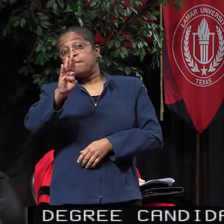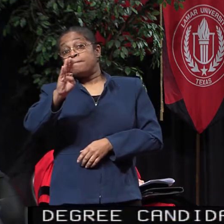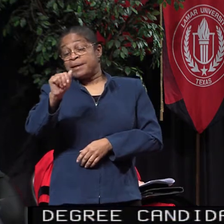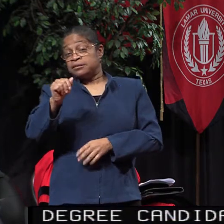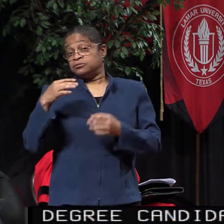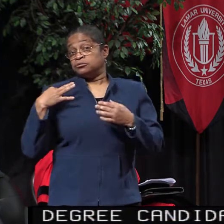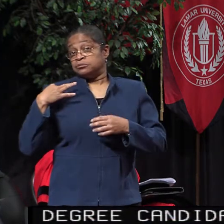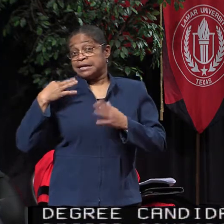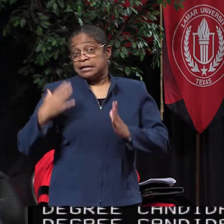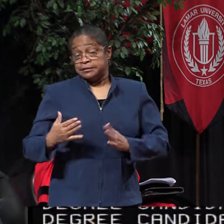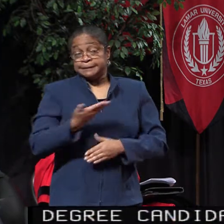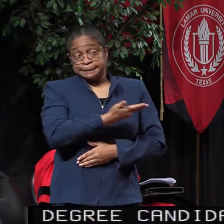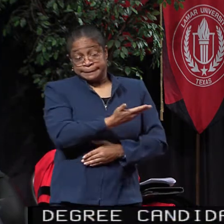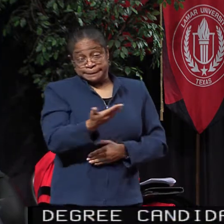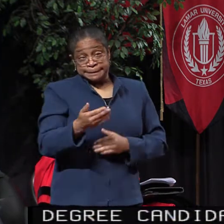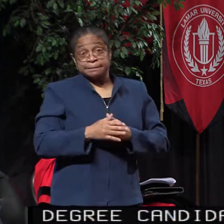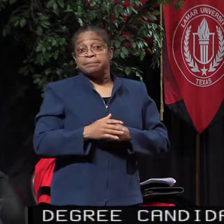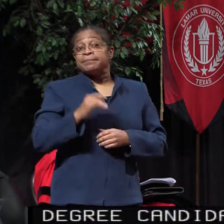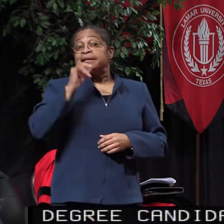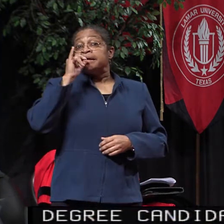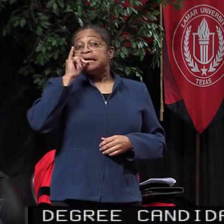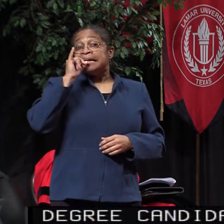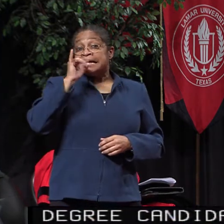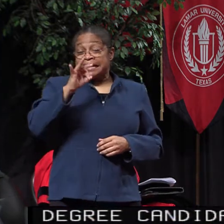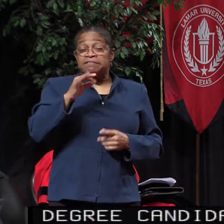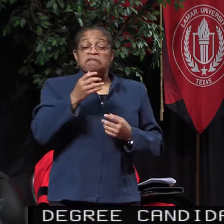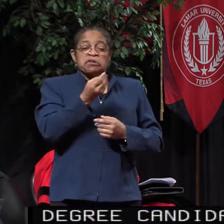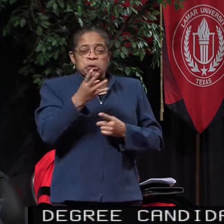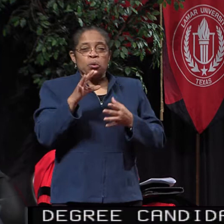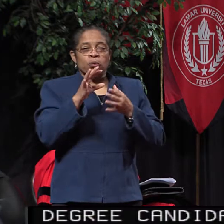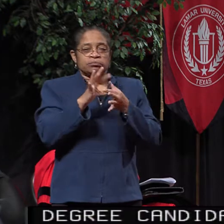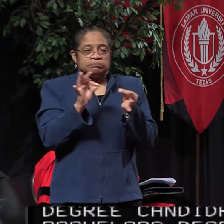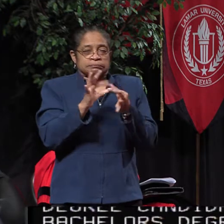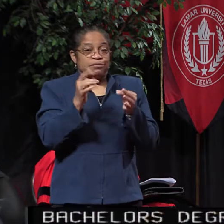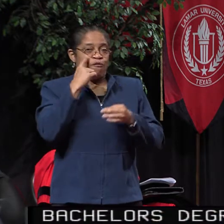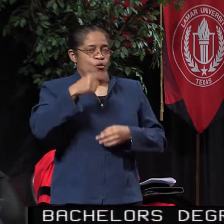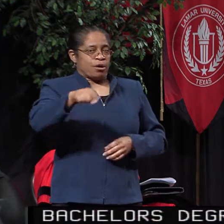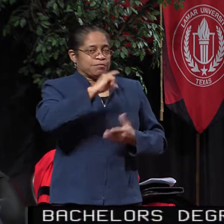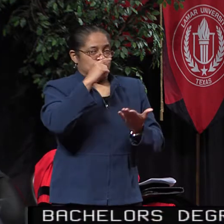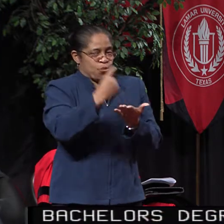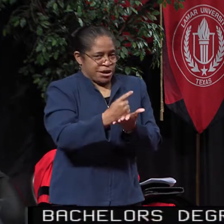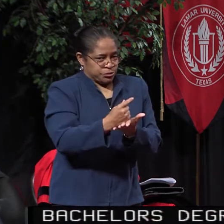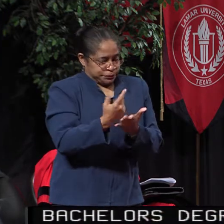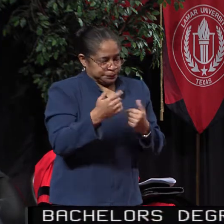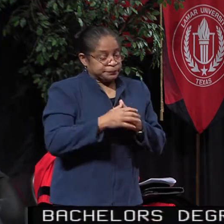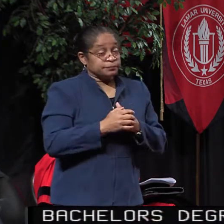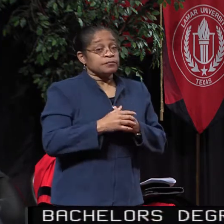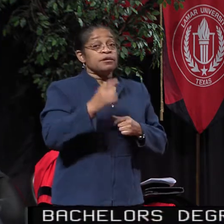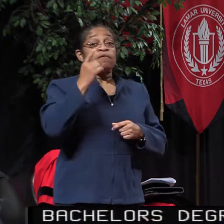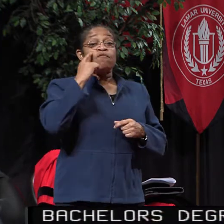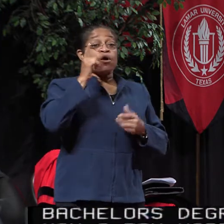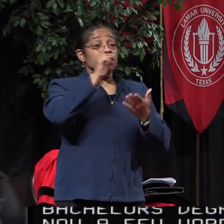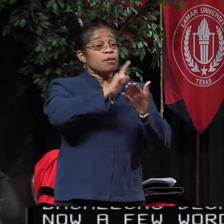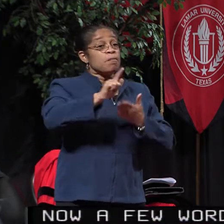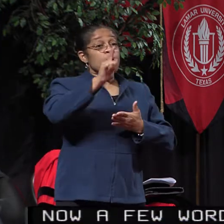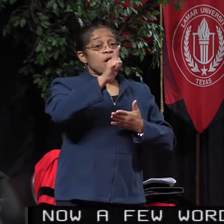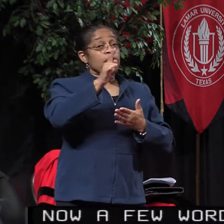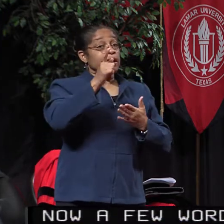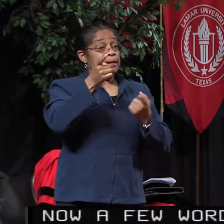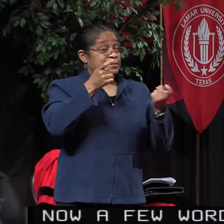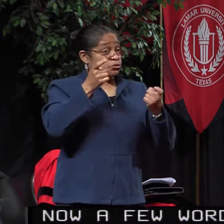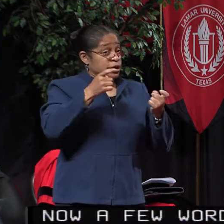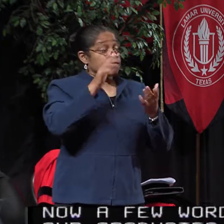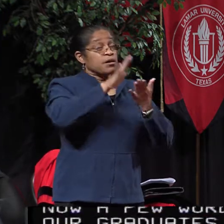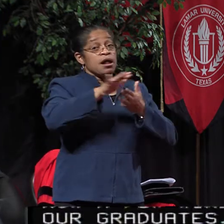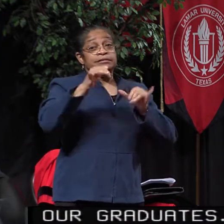candidates. Now, a few words especially for our graduates. On behalf of the Lamar University administration, the